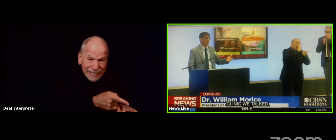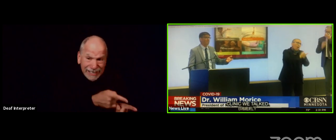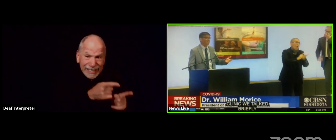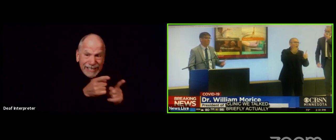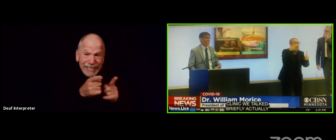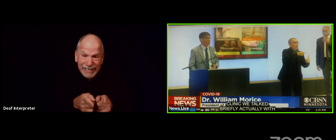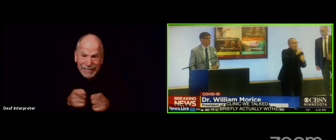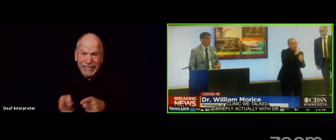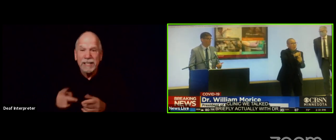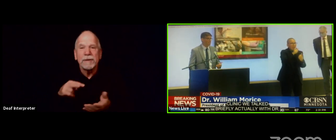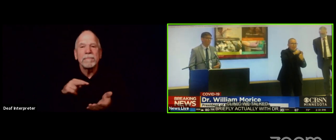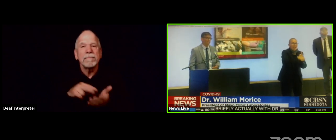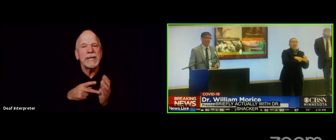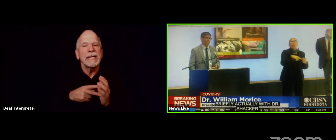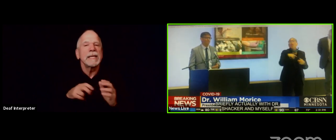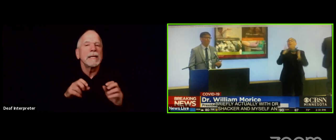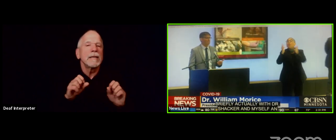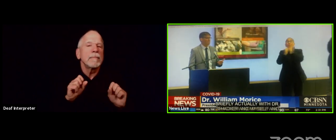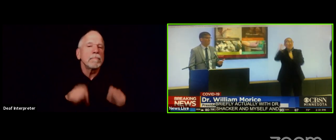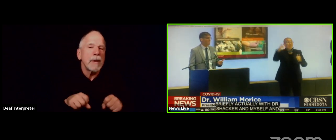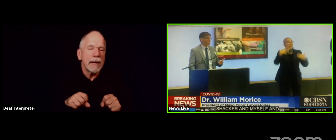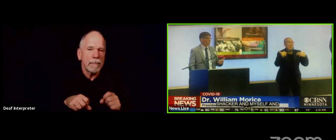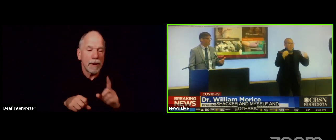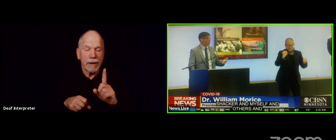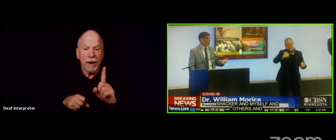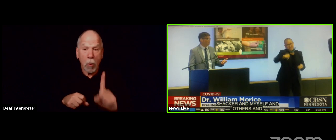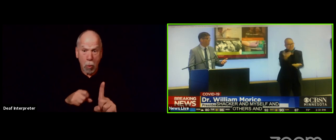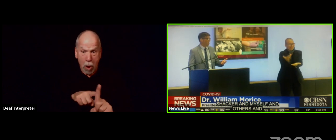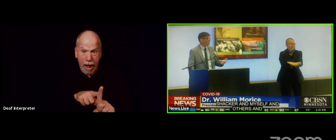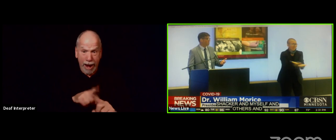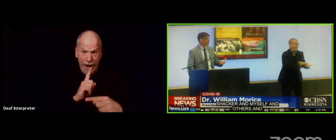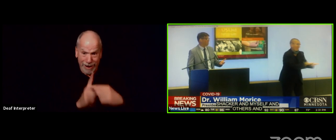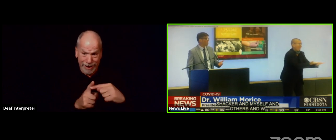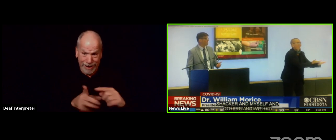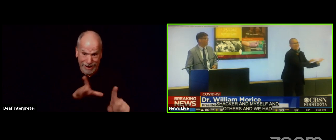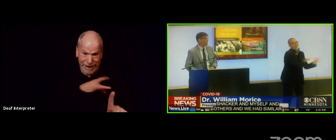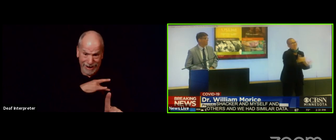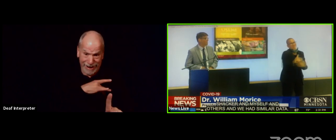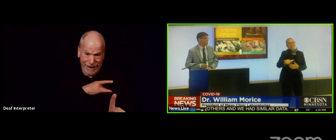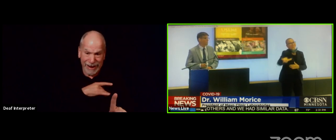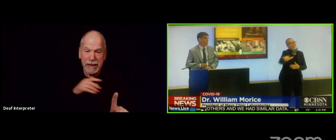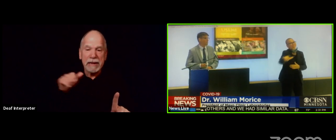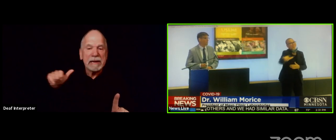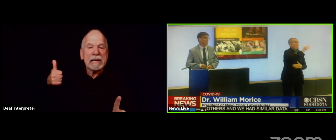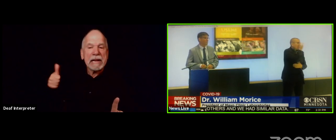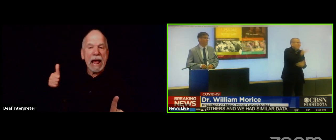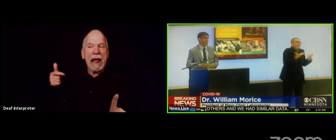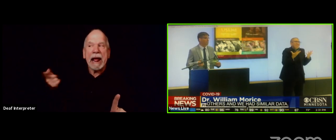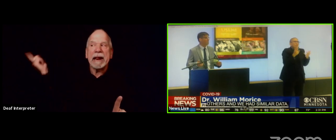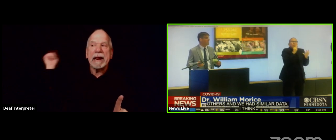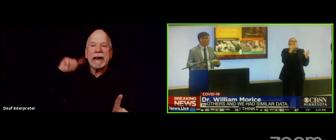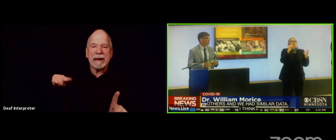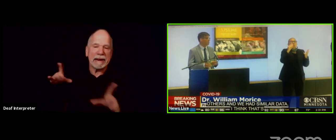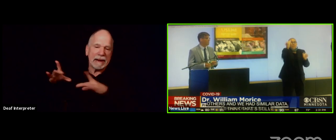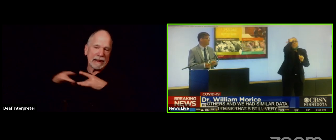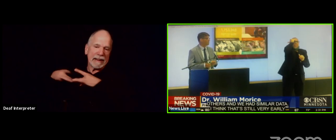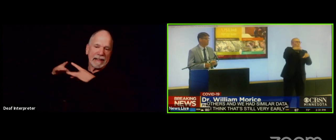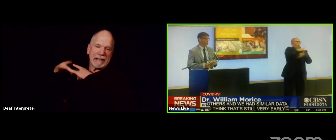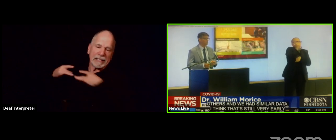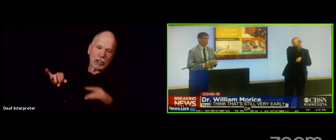we had similar data. I do think that it's still very early days with the serologic testing to understand or to have enough data to really